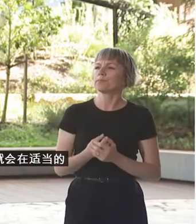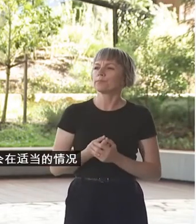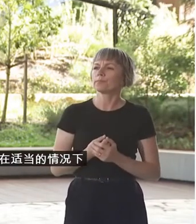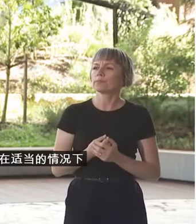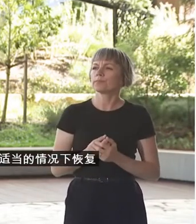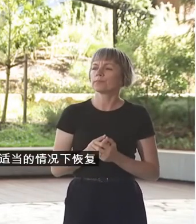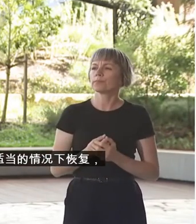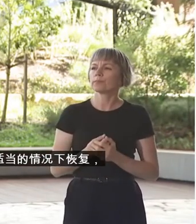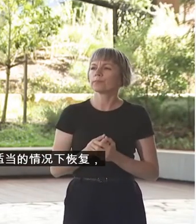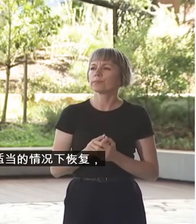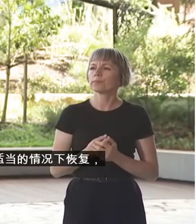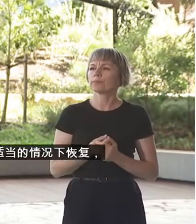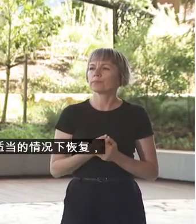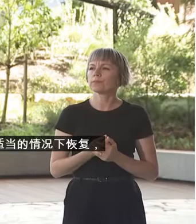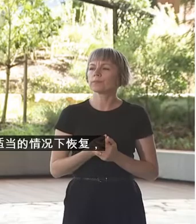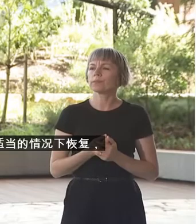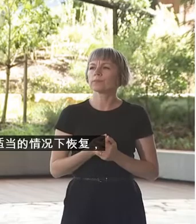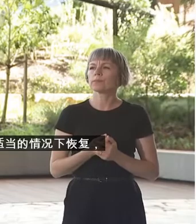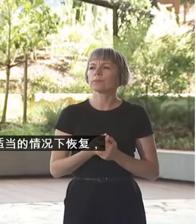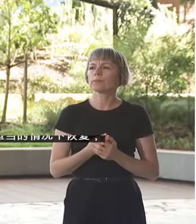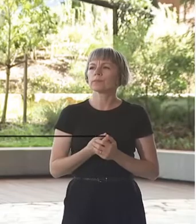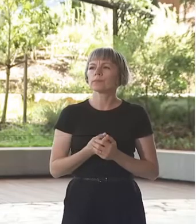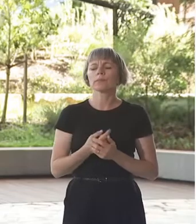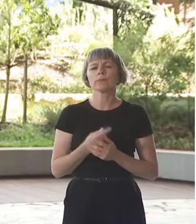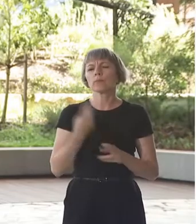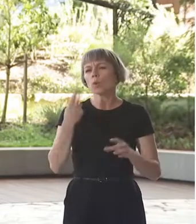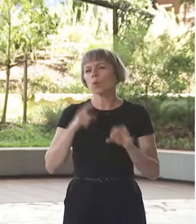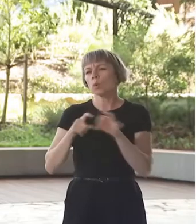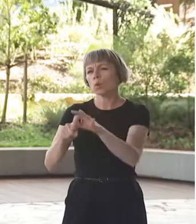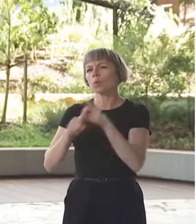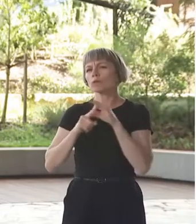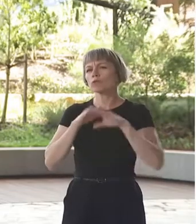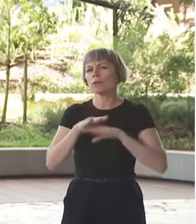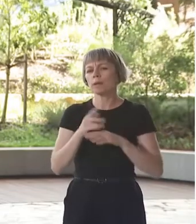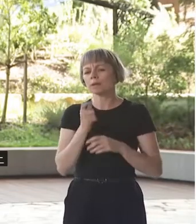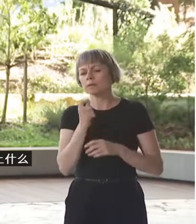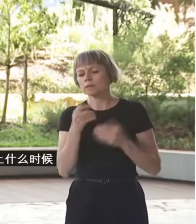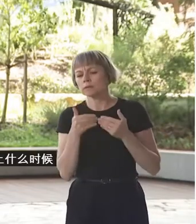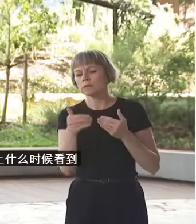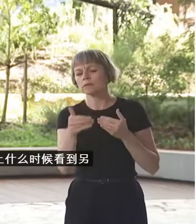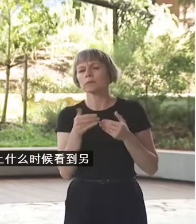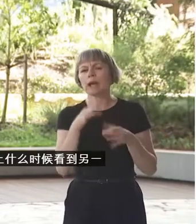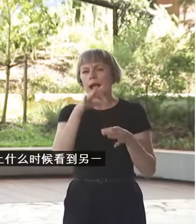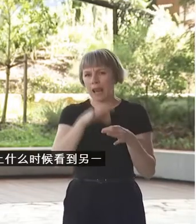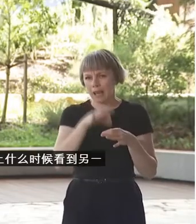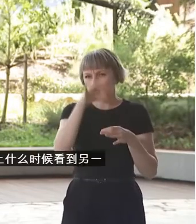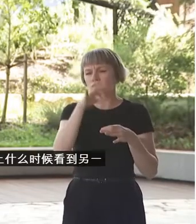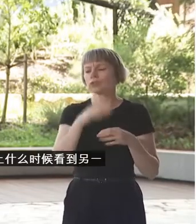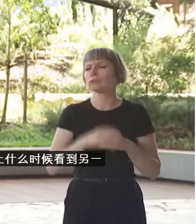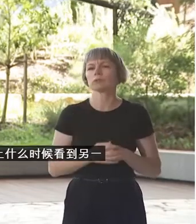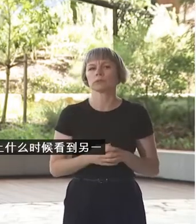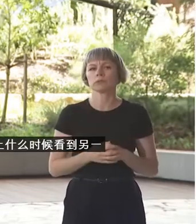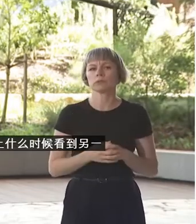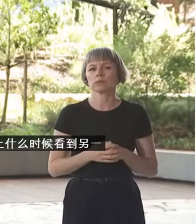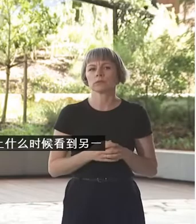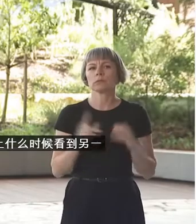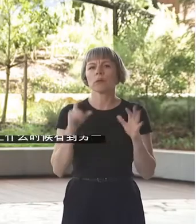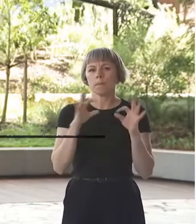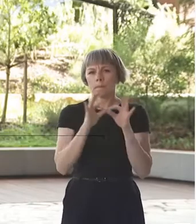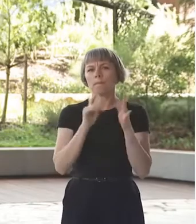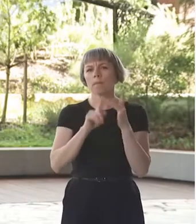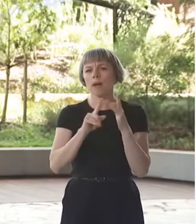entirely appropriate given the circumstances, but also I just want to ask you, when you saw the number of